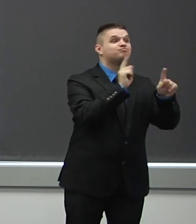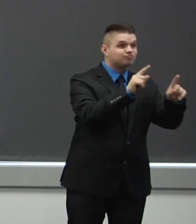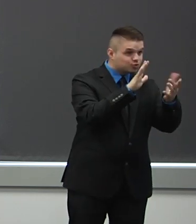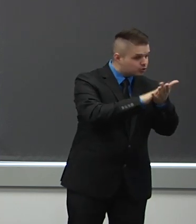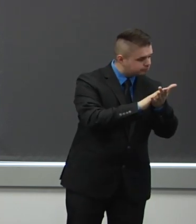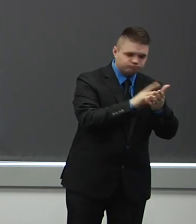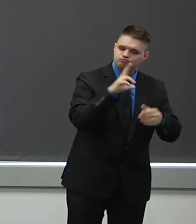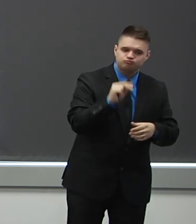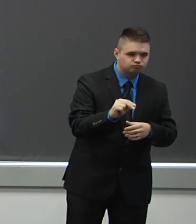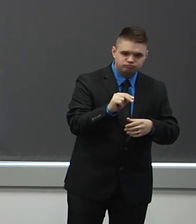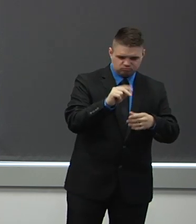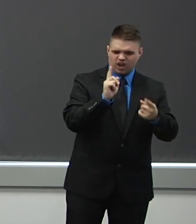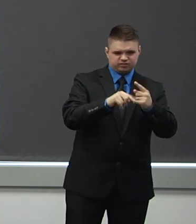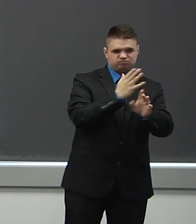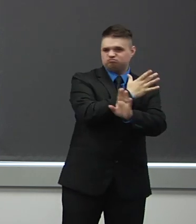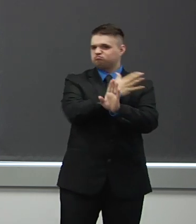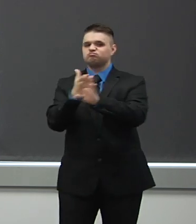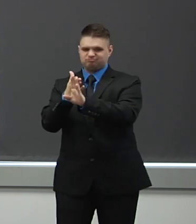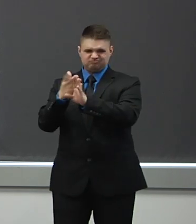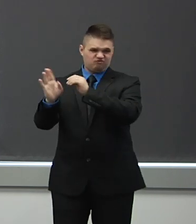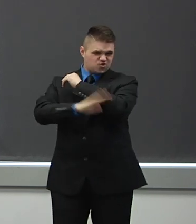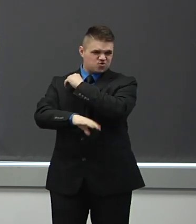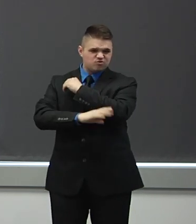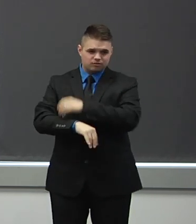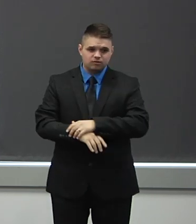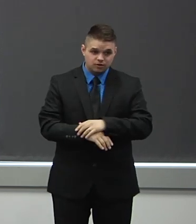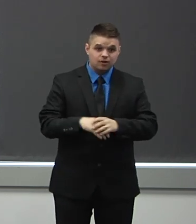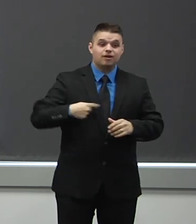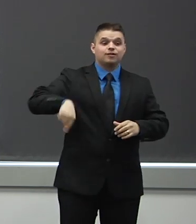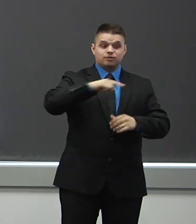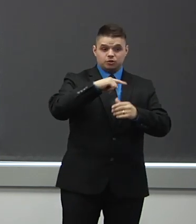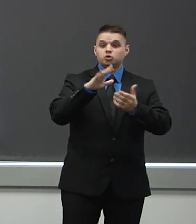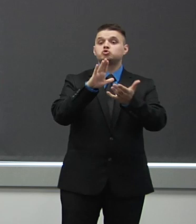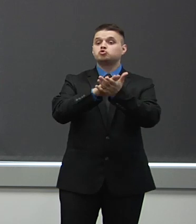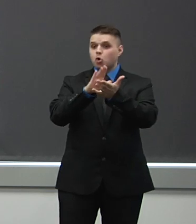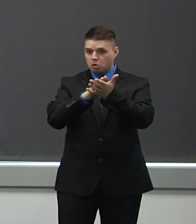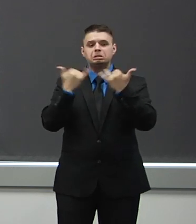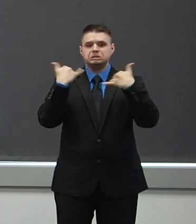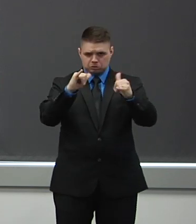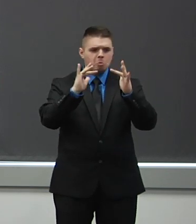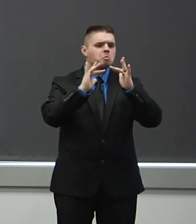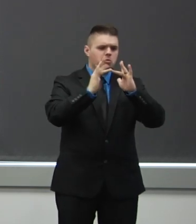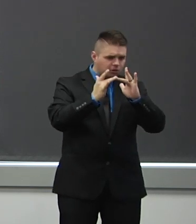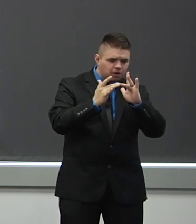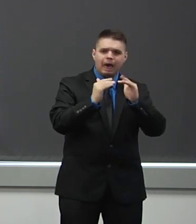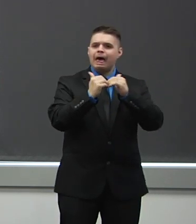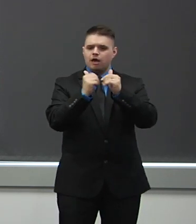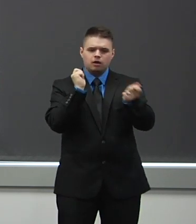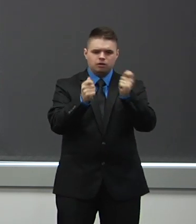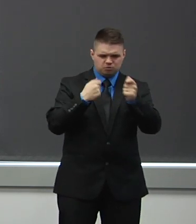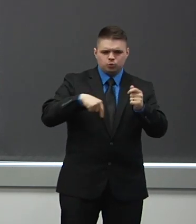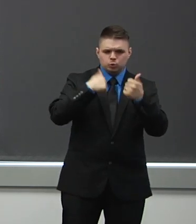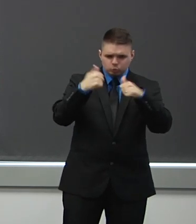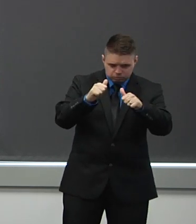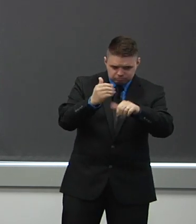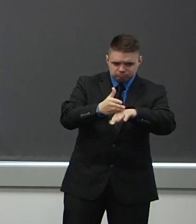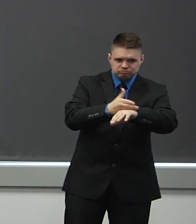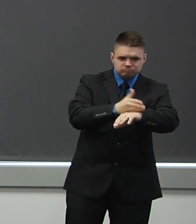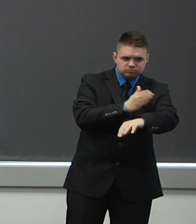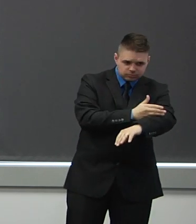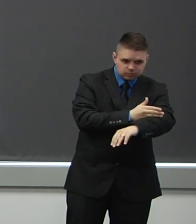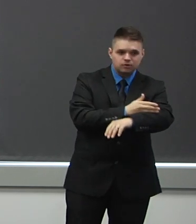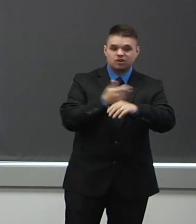year. School and learning will continue as best as we can using remote